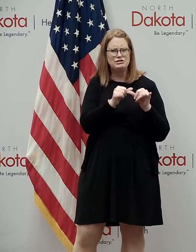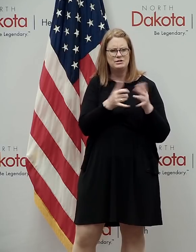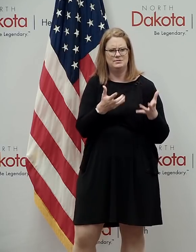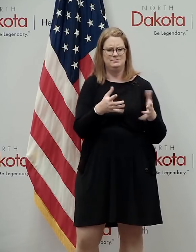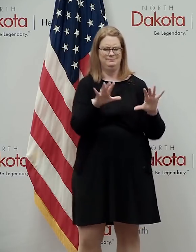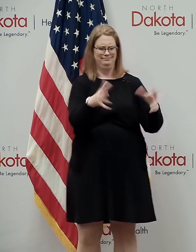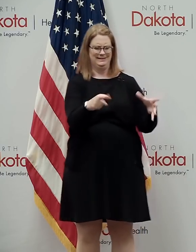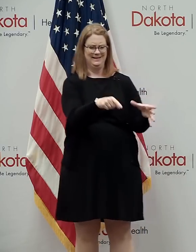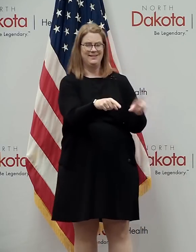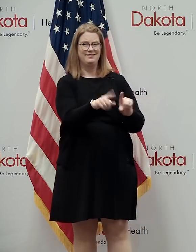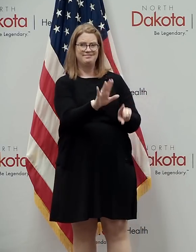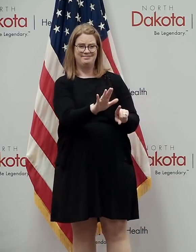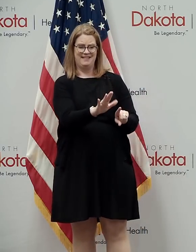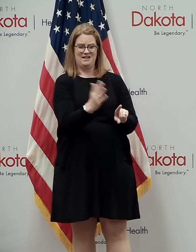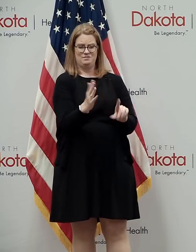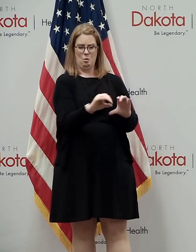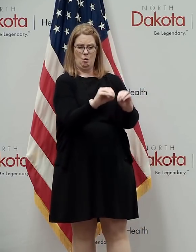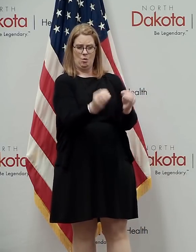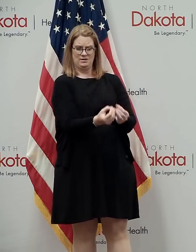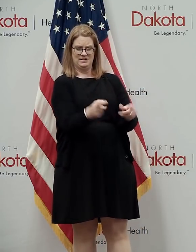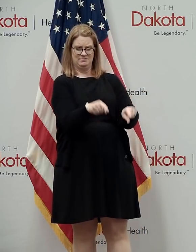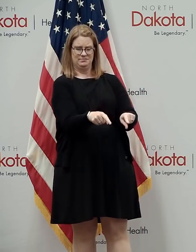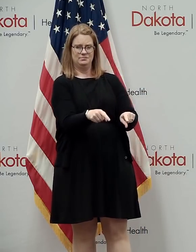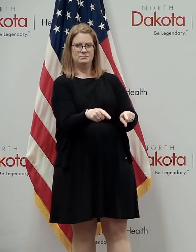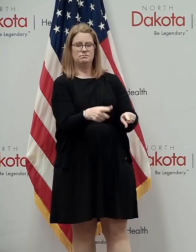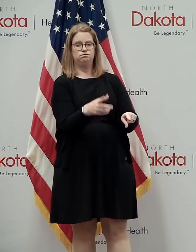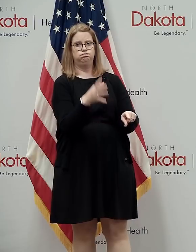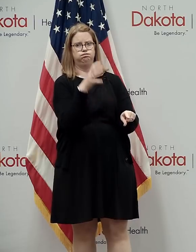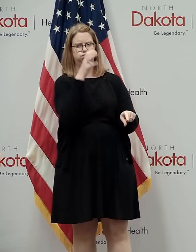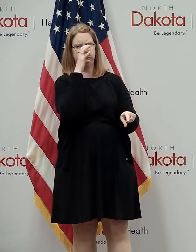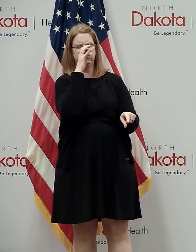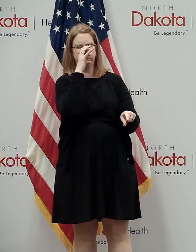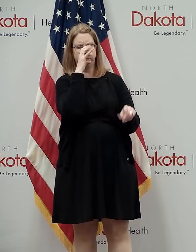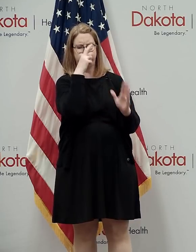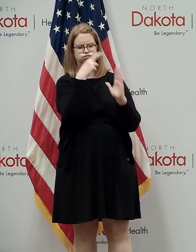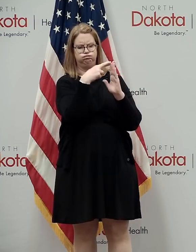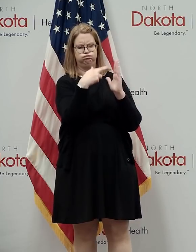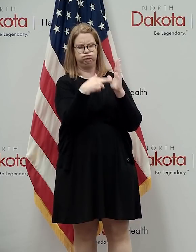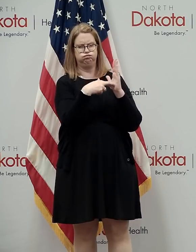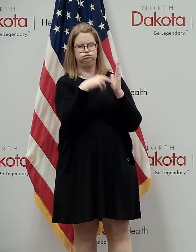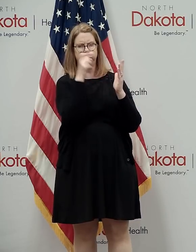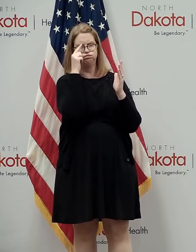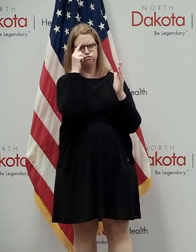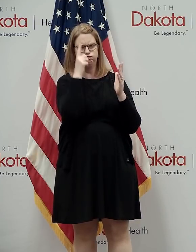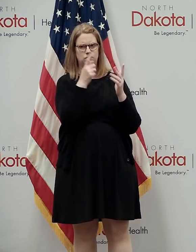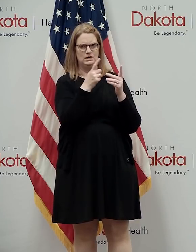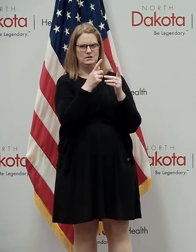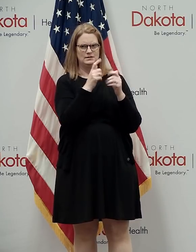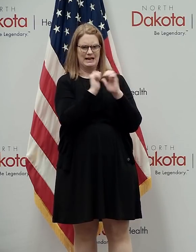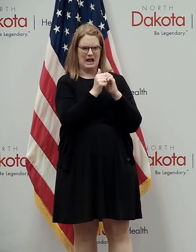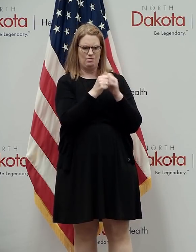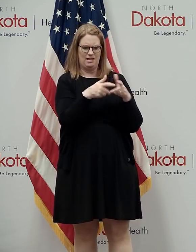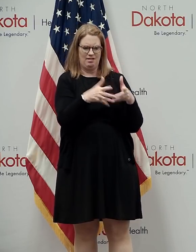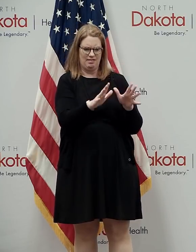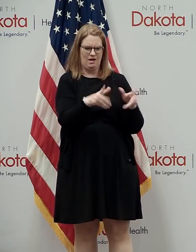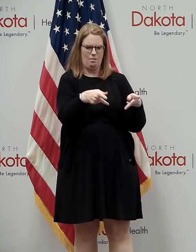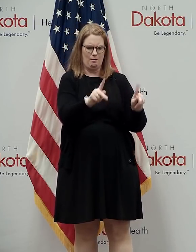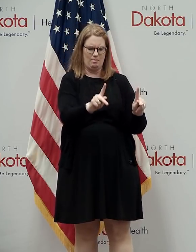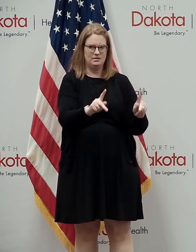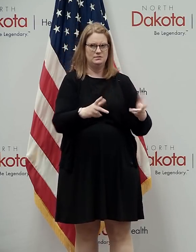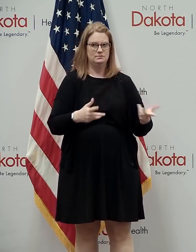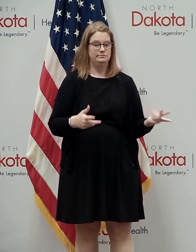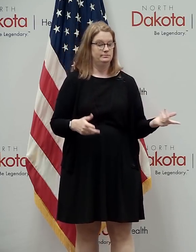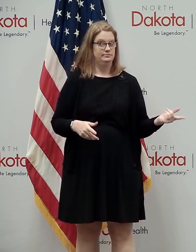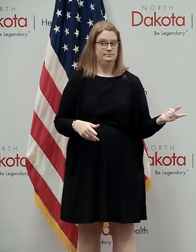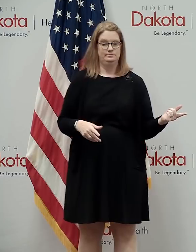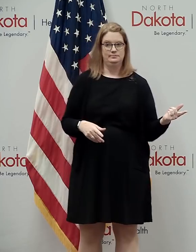that's known for being incredibly rigorous in how they do their permitting process. So we'll see how this thing goes.